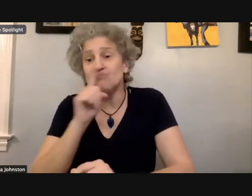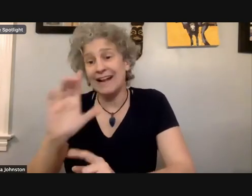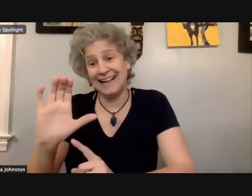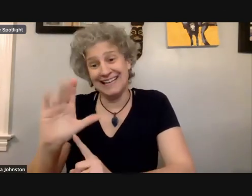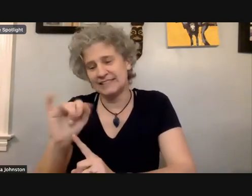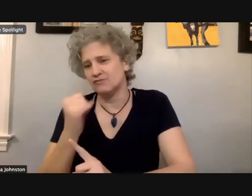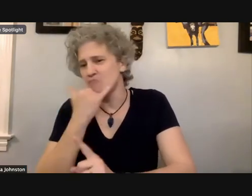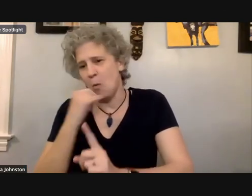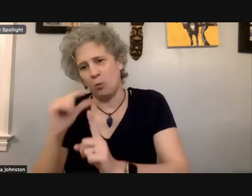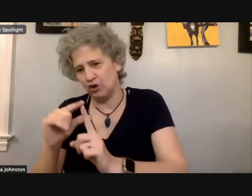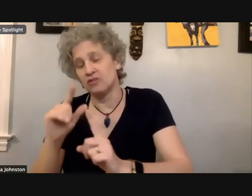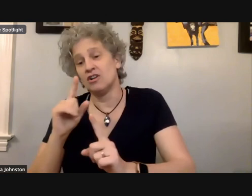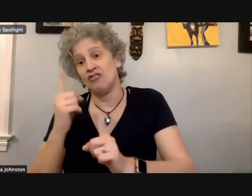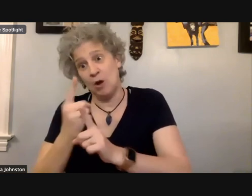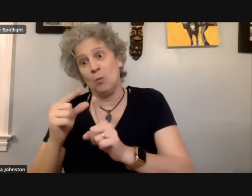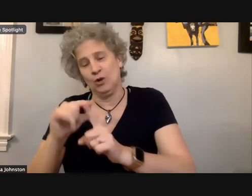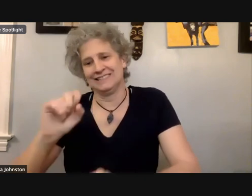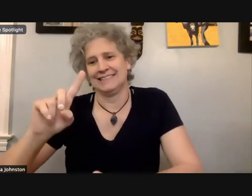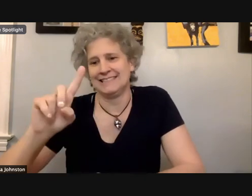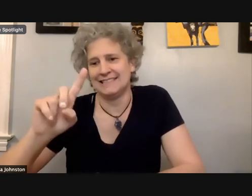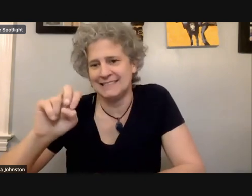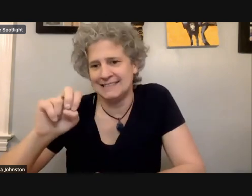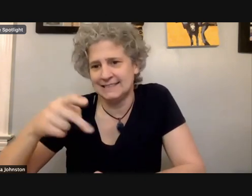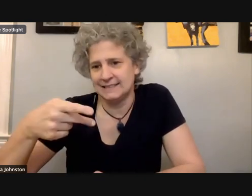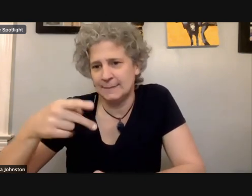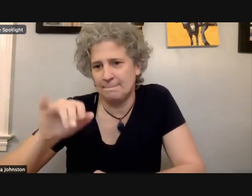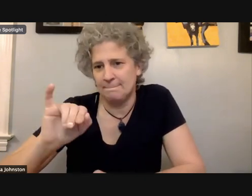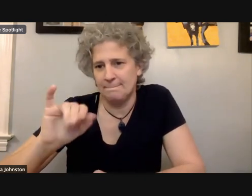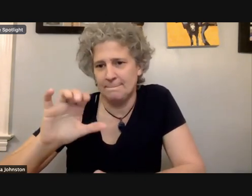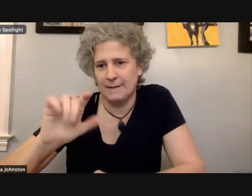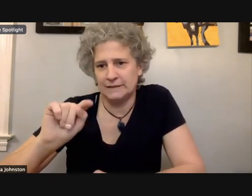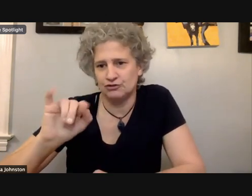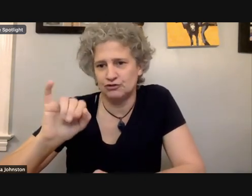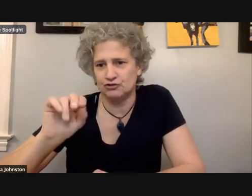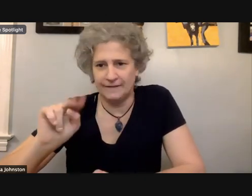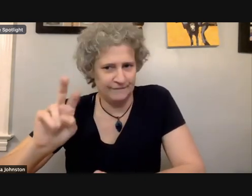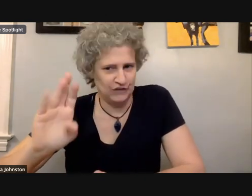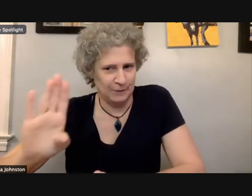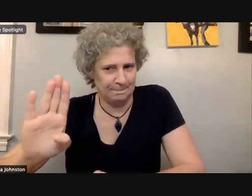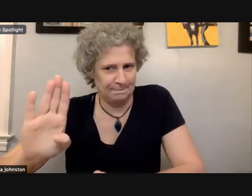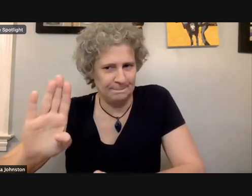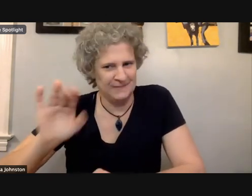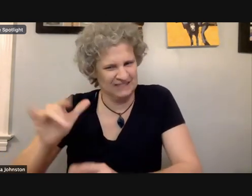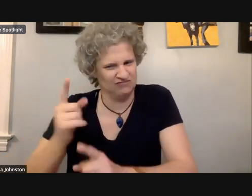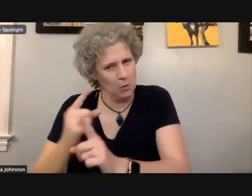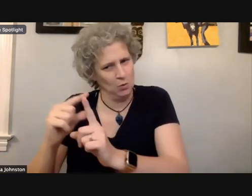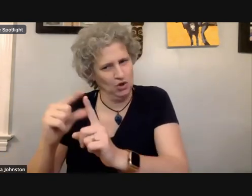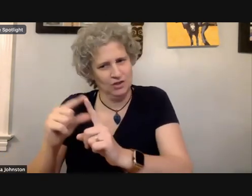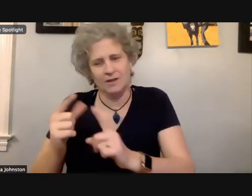I think the most important thing, I'm not going to elaborate on this, the most important thing is to use depiction